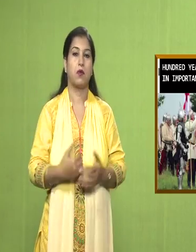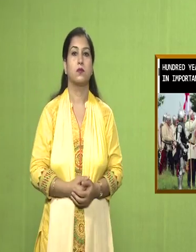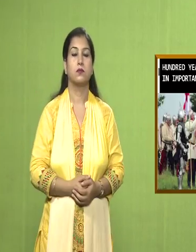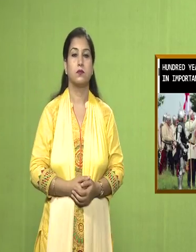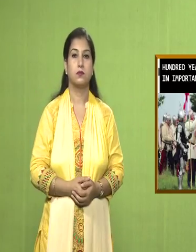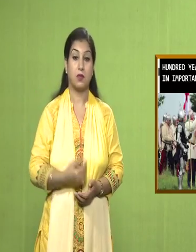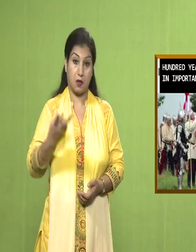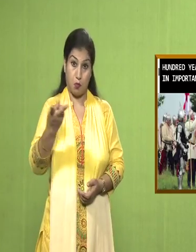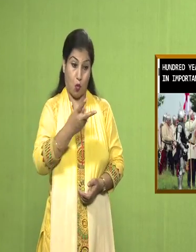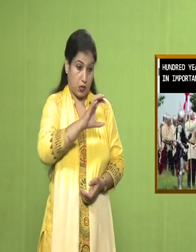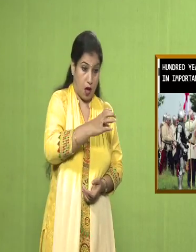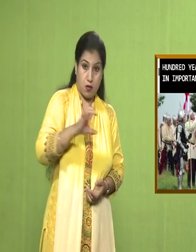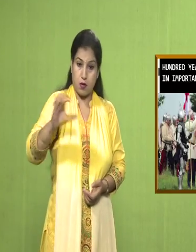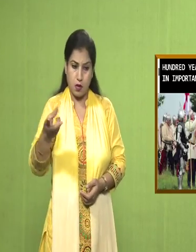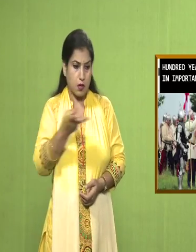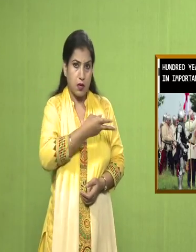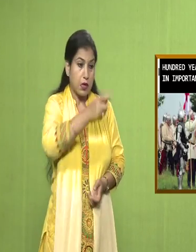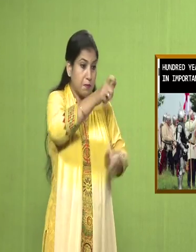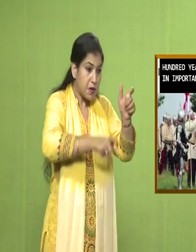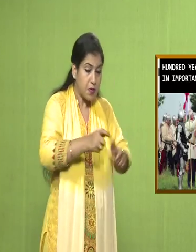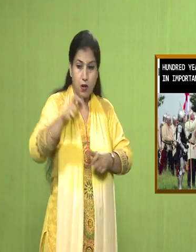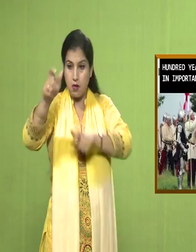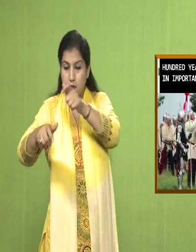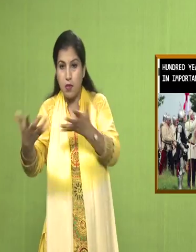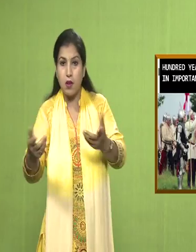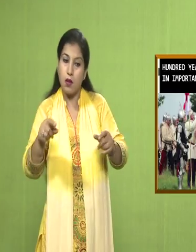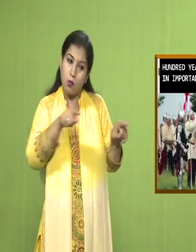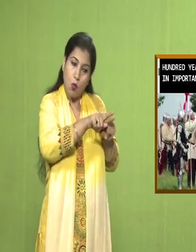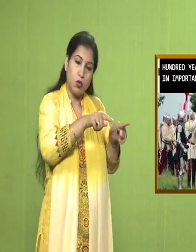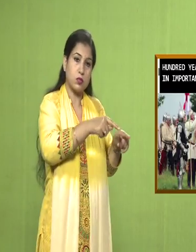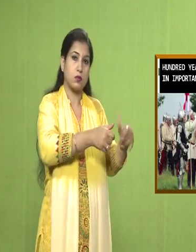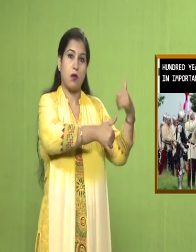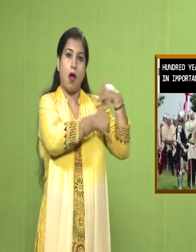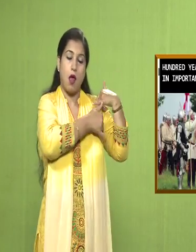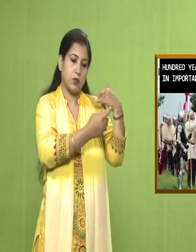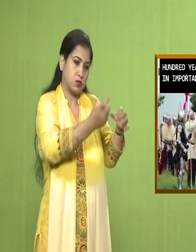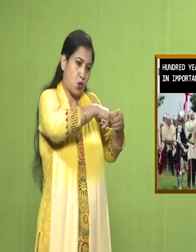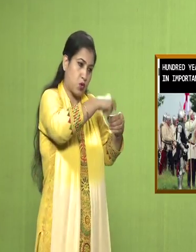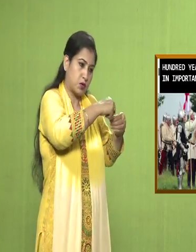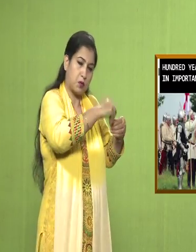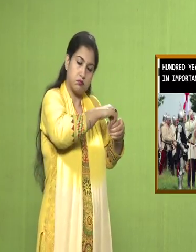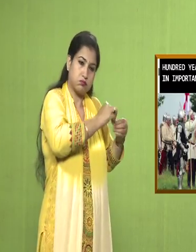In both the countries, common people were included in the army to increase its size.